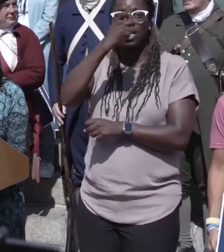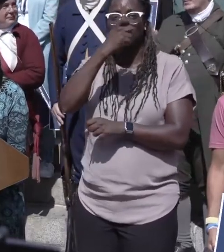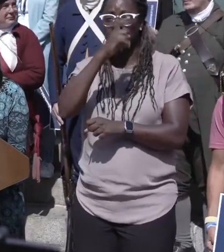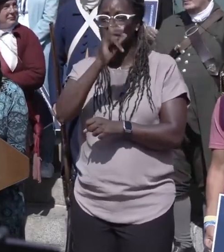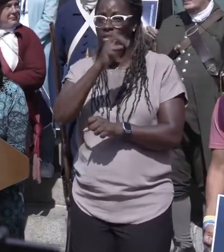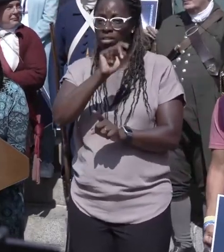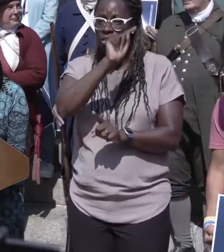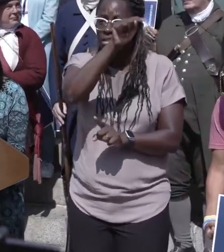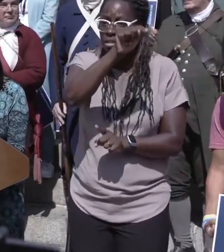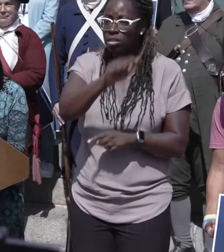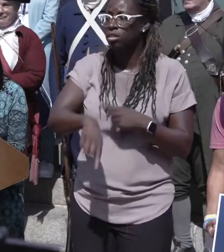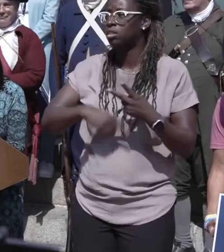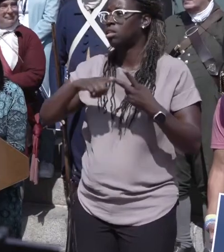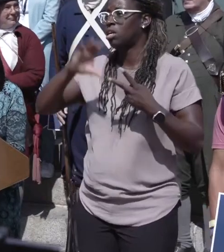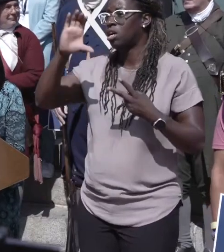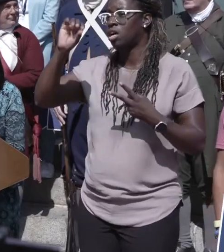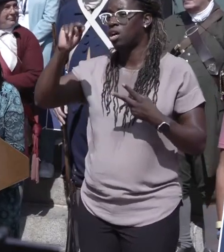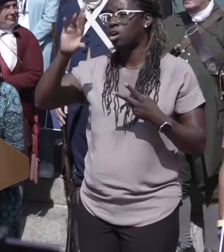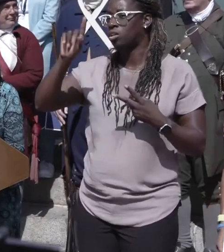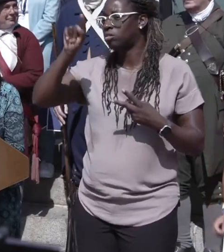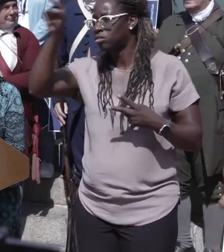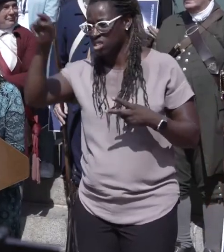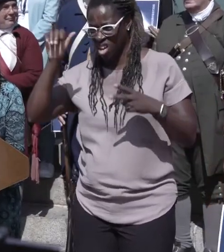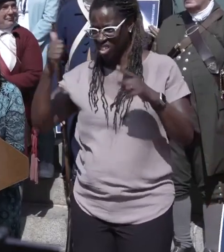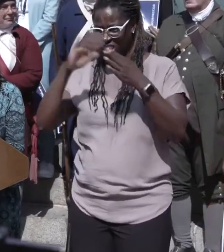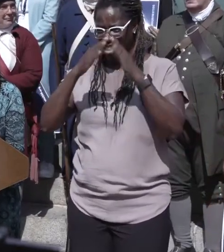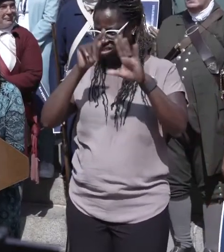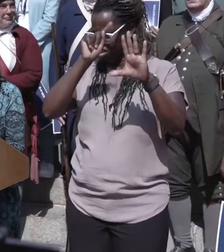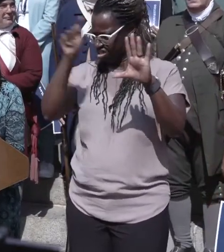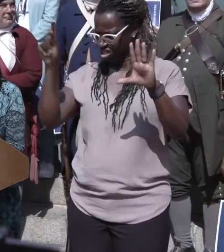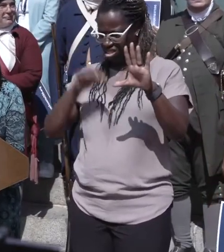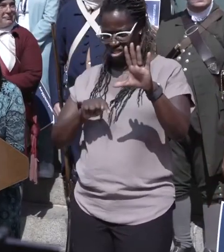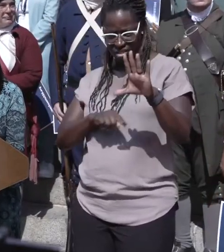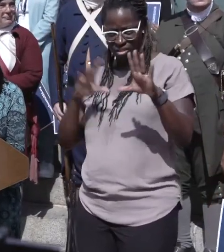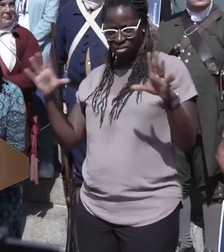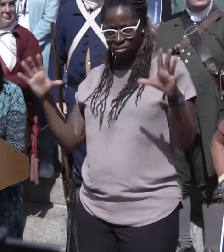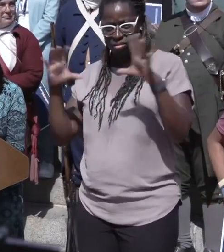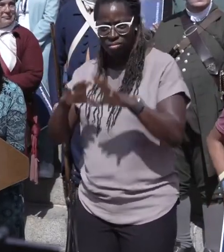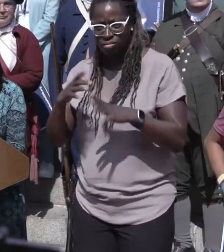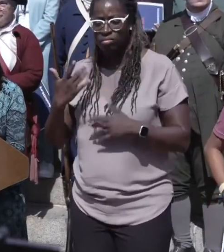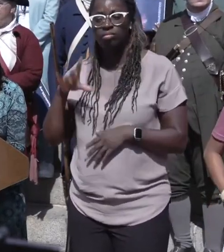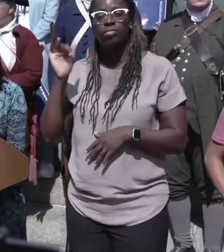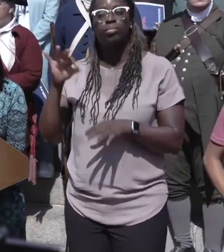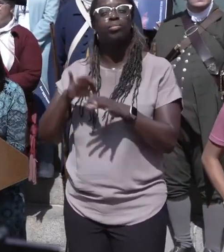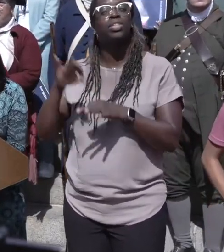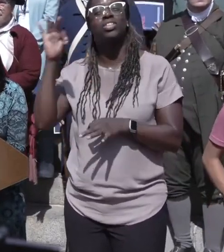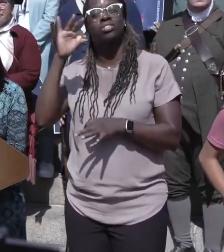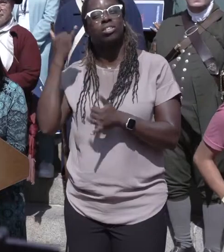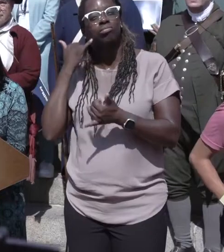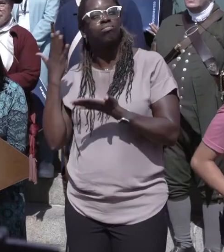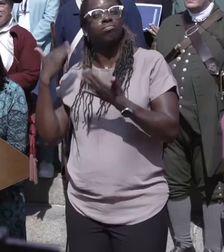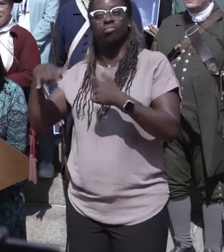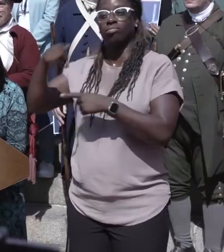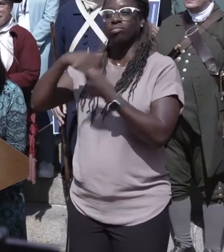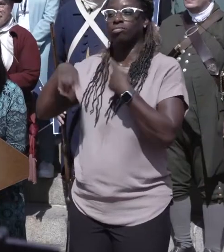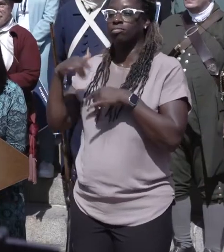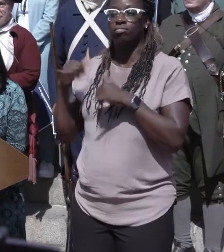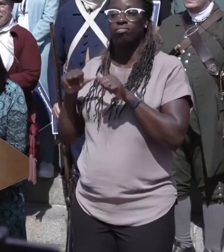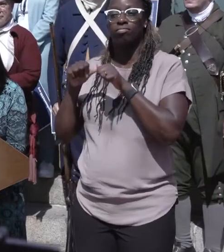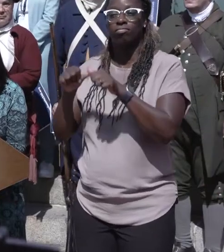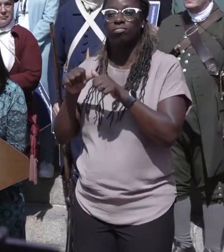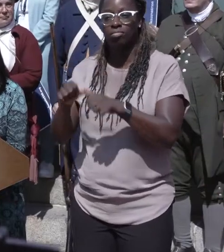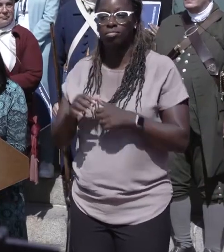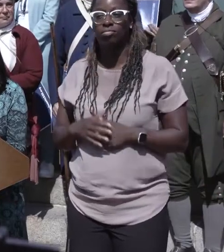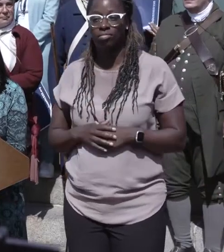Collectively, we have carried that spirit forward for 250 years. We are the birthplace of public education, the heart